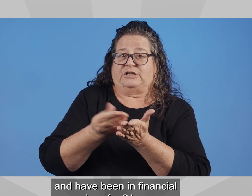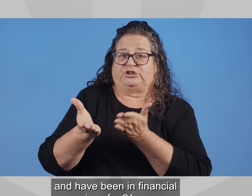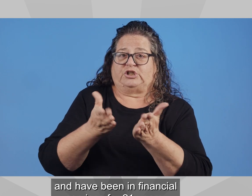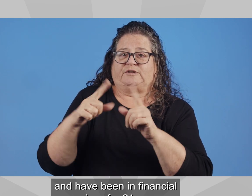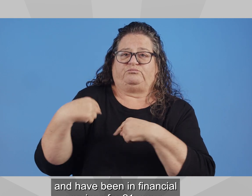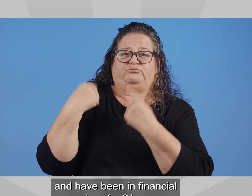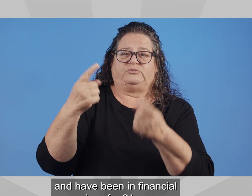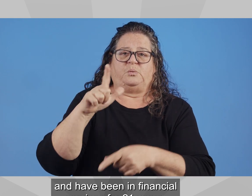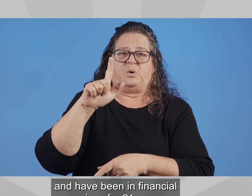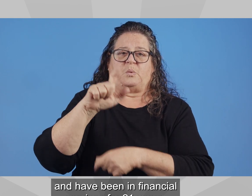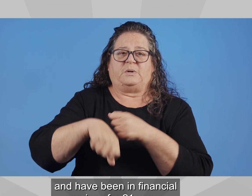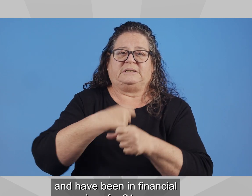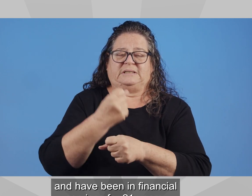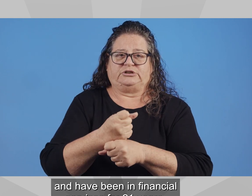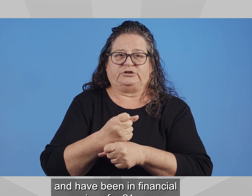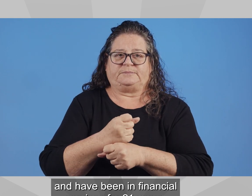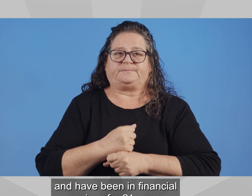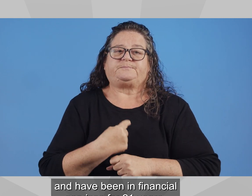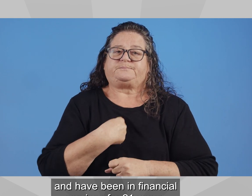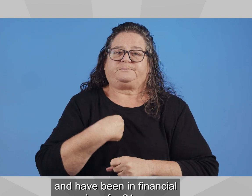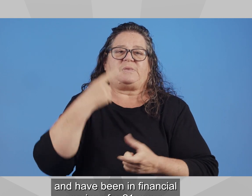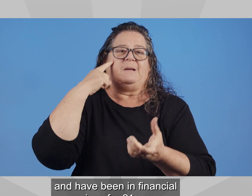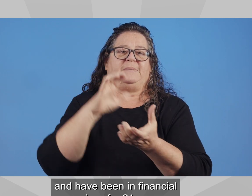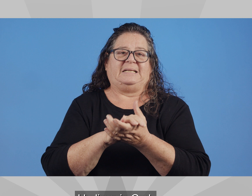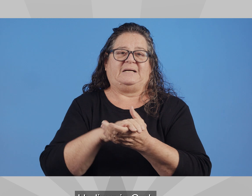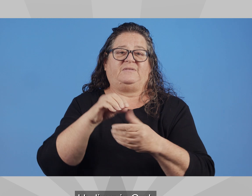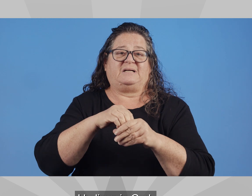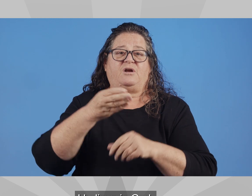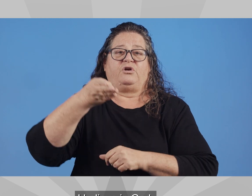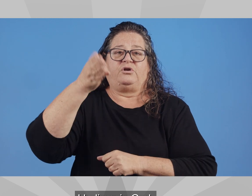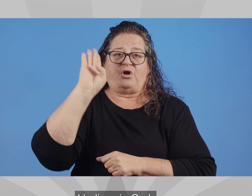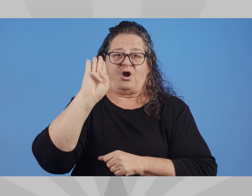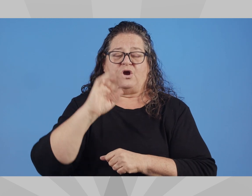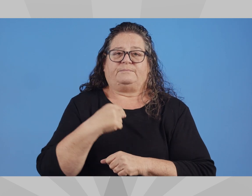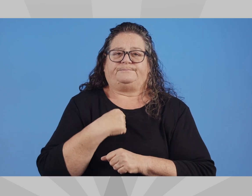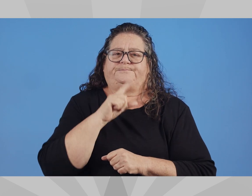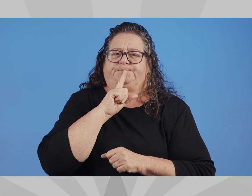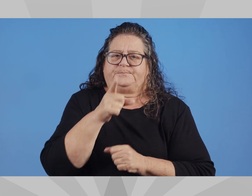and have been in financial services for 21 years. I believe in God.